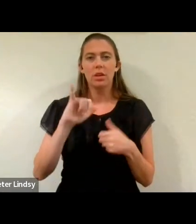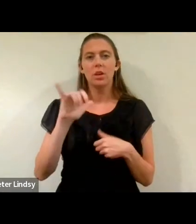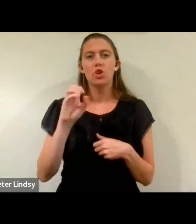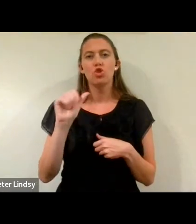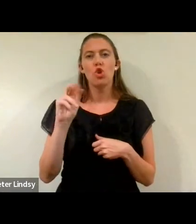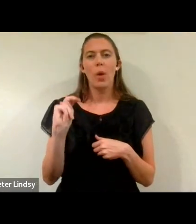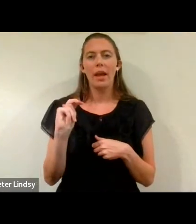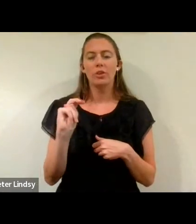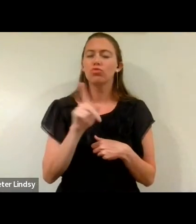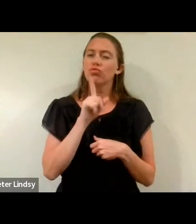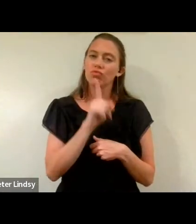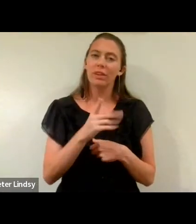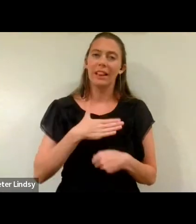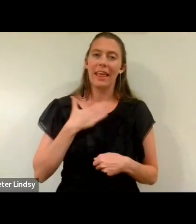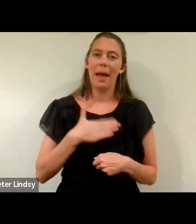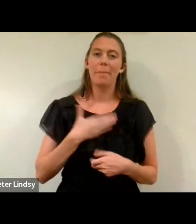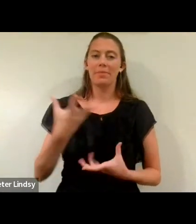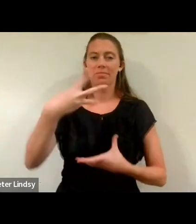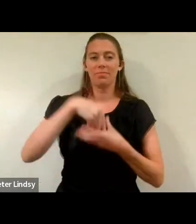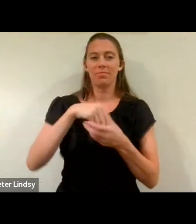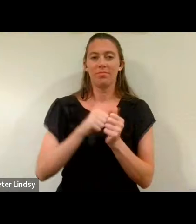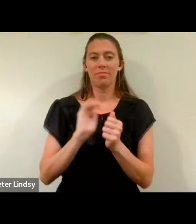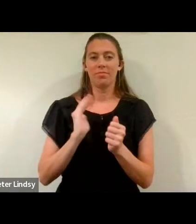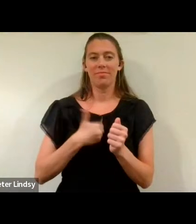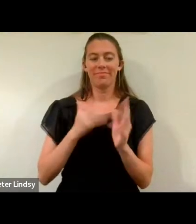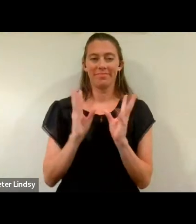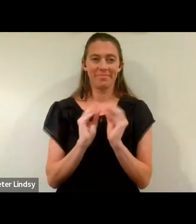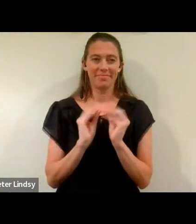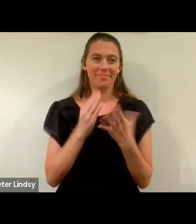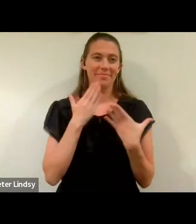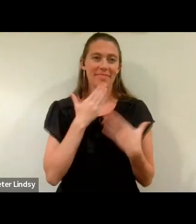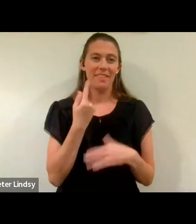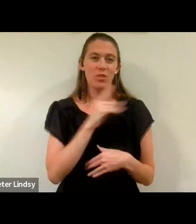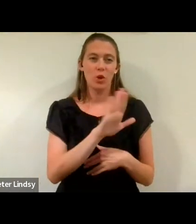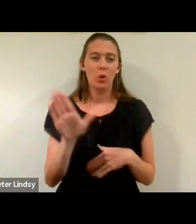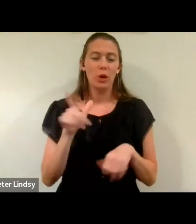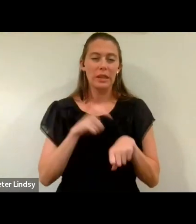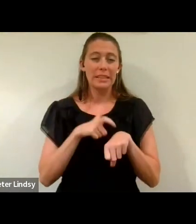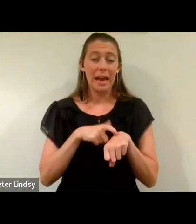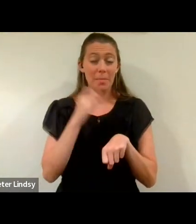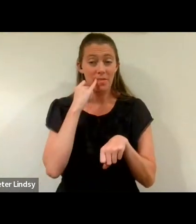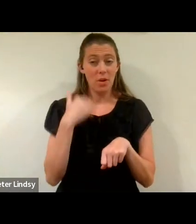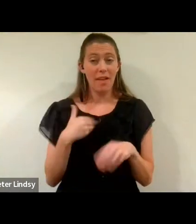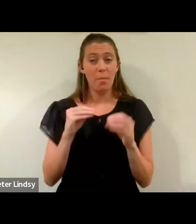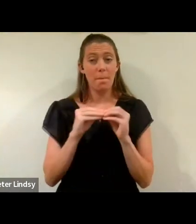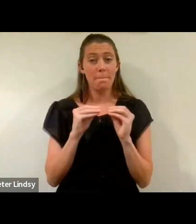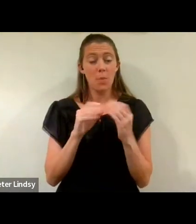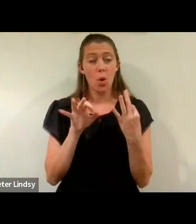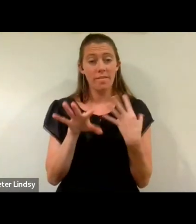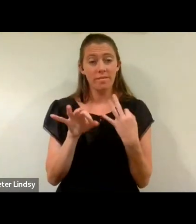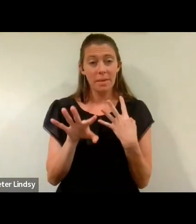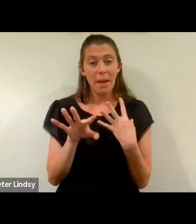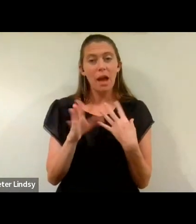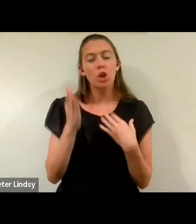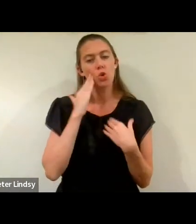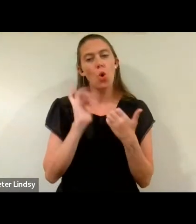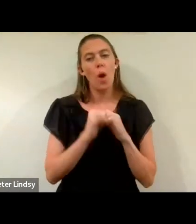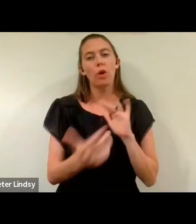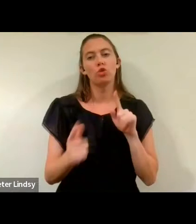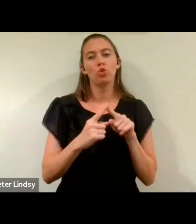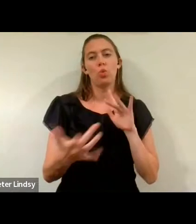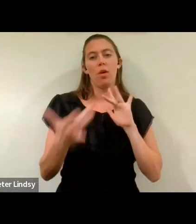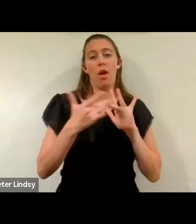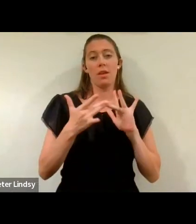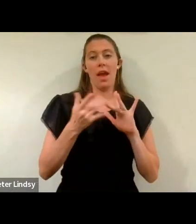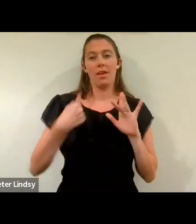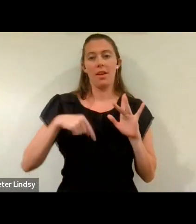you all part of this work. And again, thank you for your time. If you have any additional feedback, you know how to get in touch with us. Please, when Julie sends this out, if you got